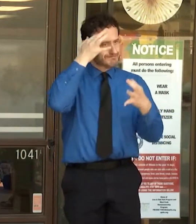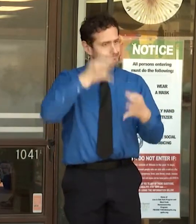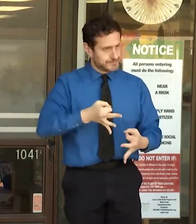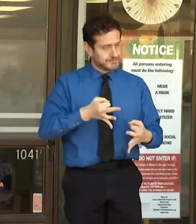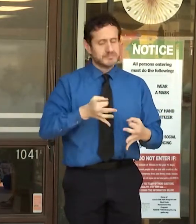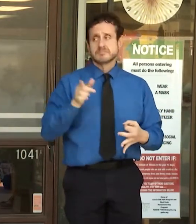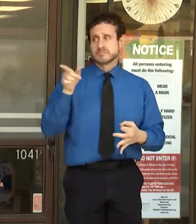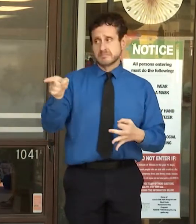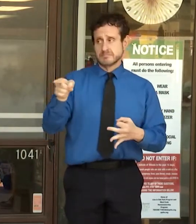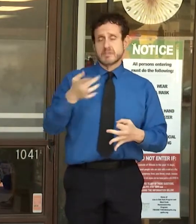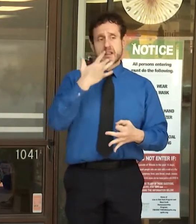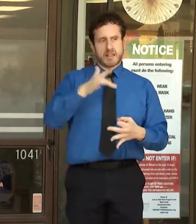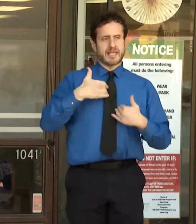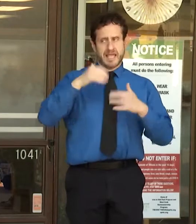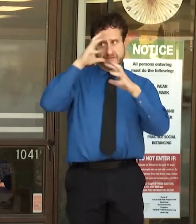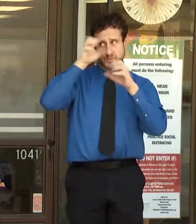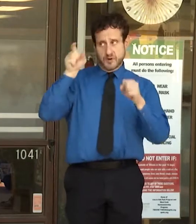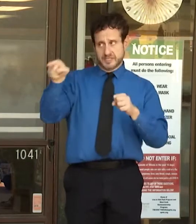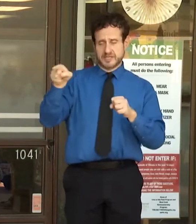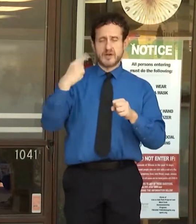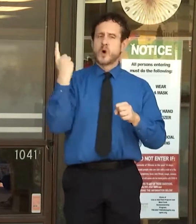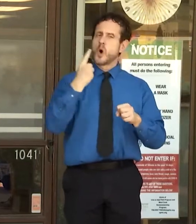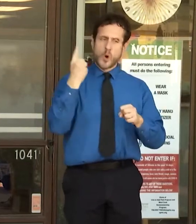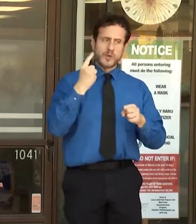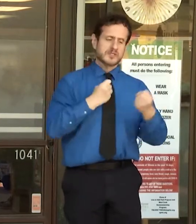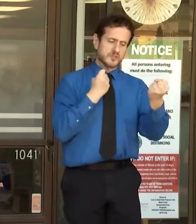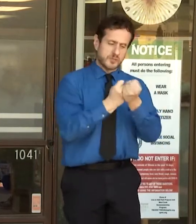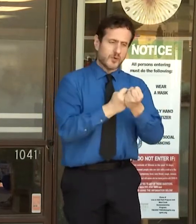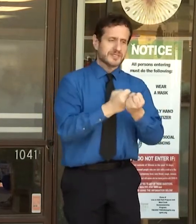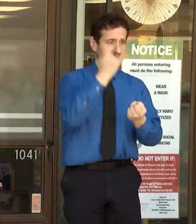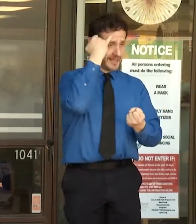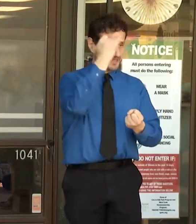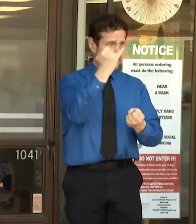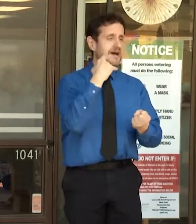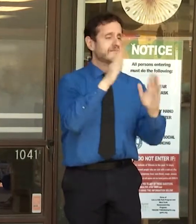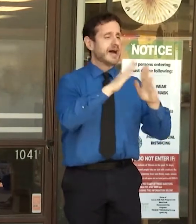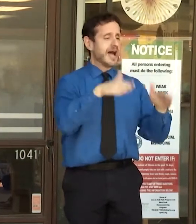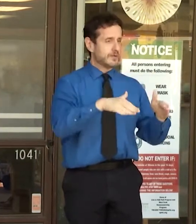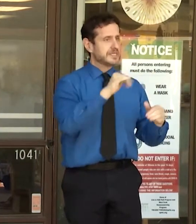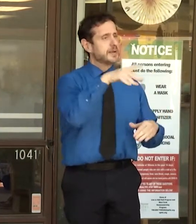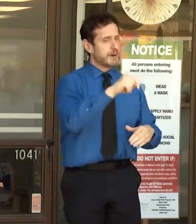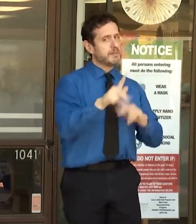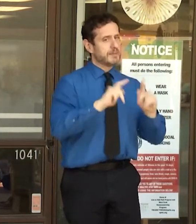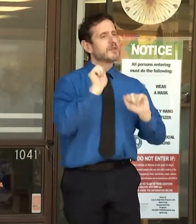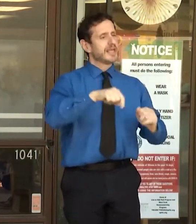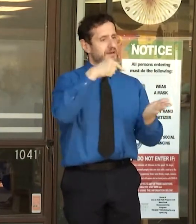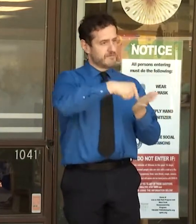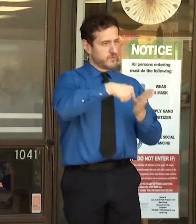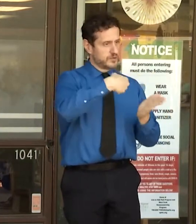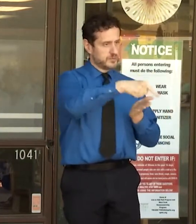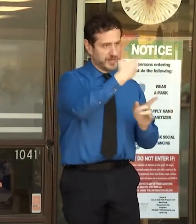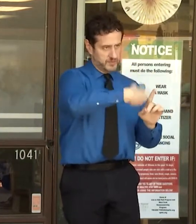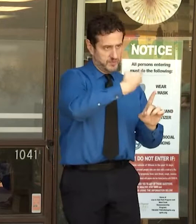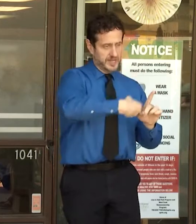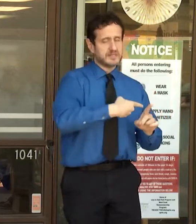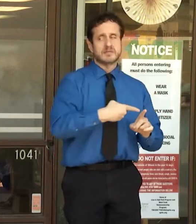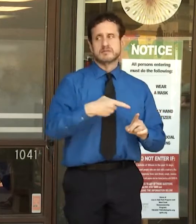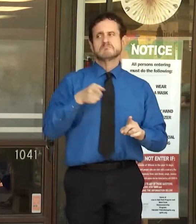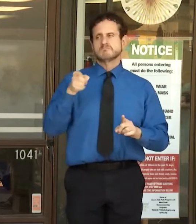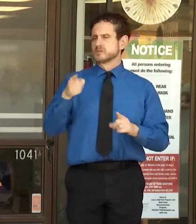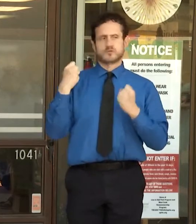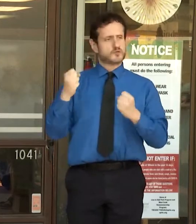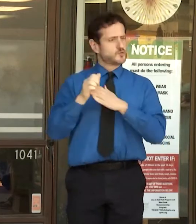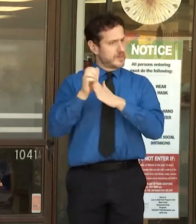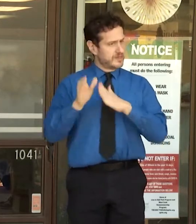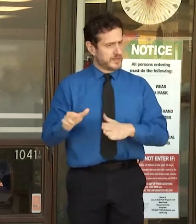made affordable housing, especially for those who need it most, a hallmark of her leadership. Cook County's